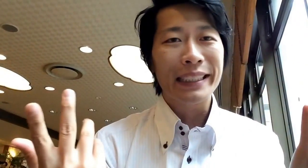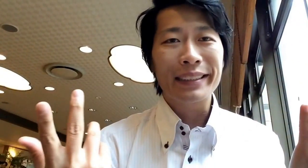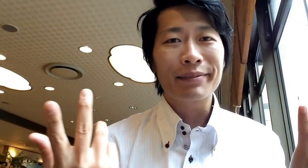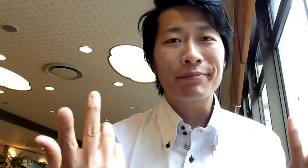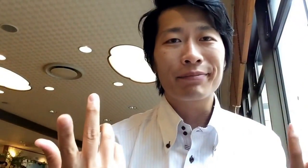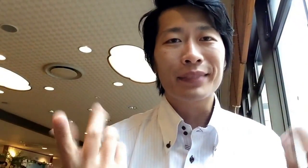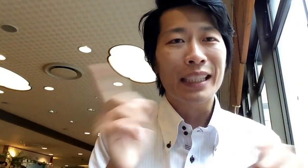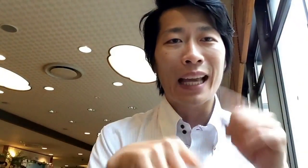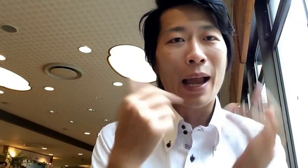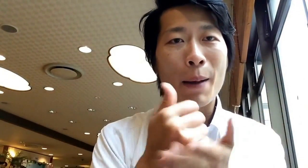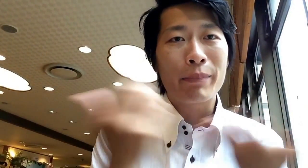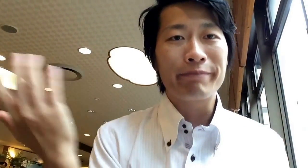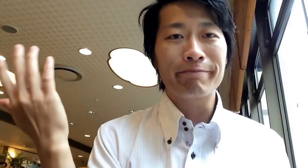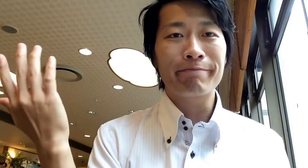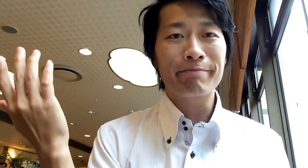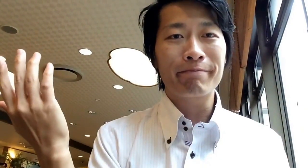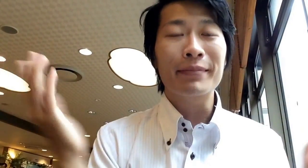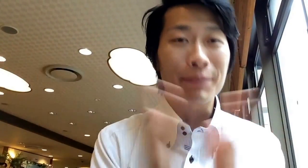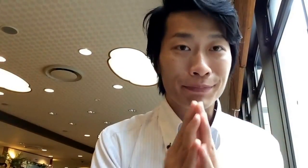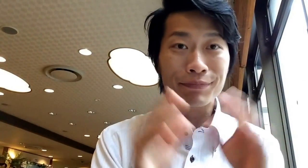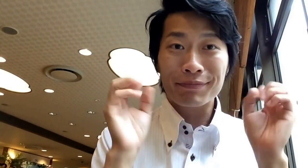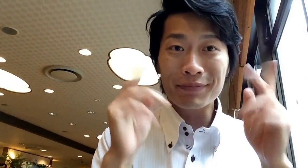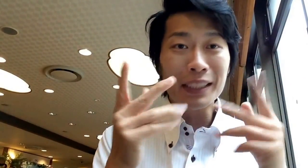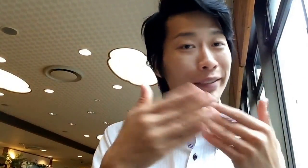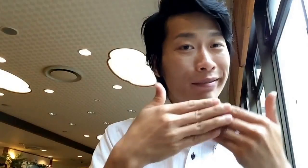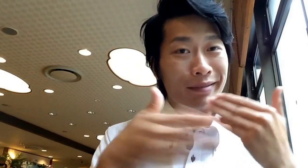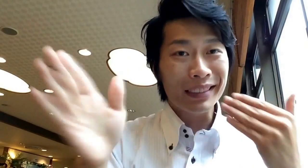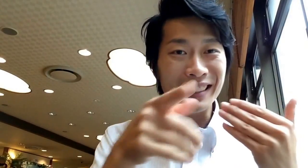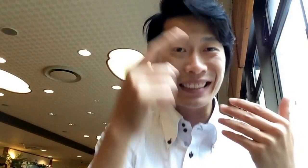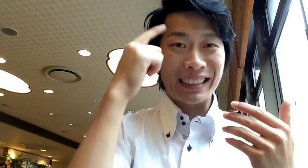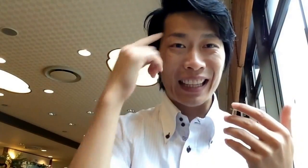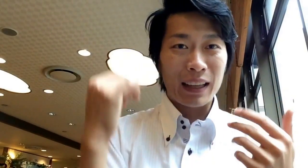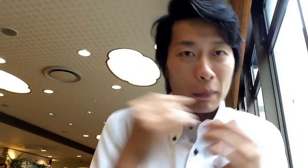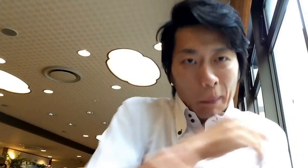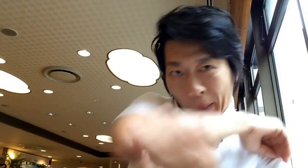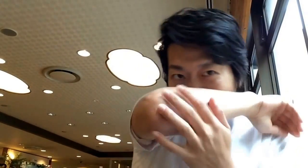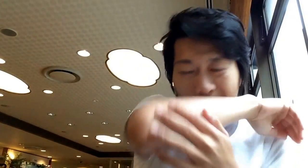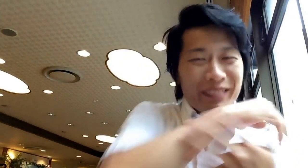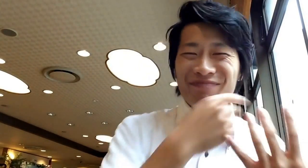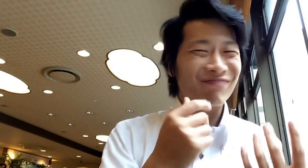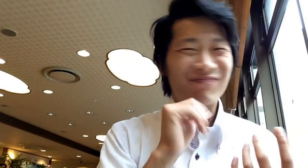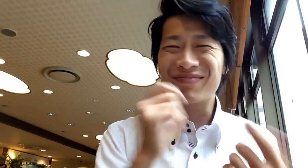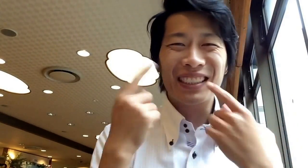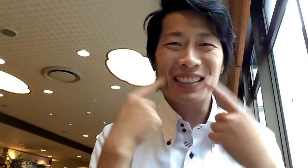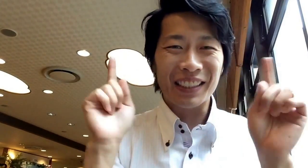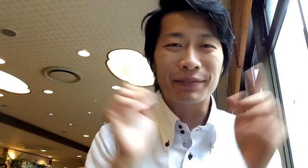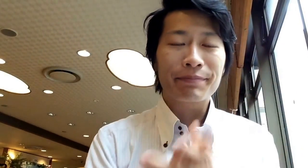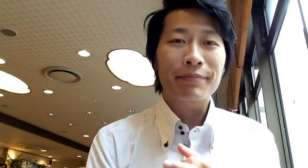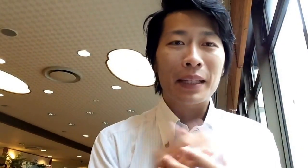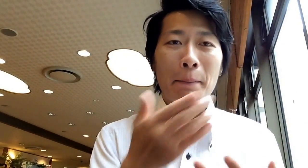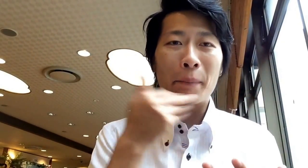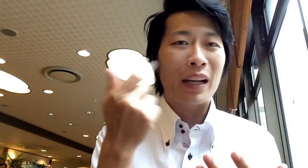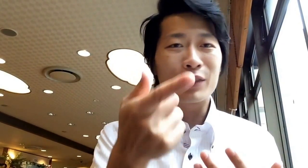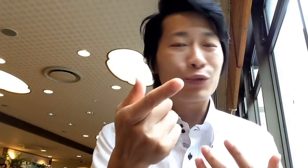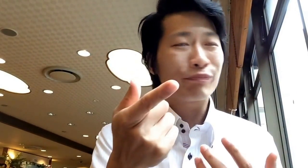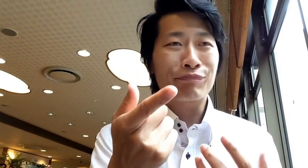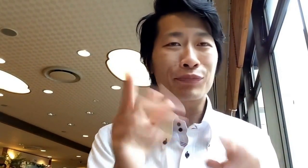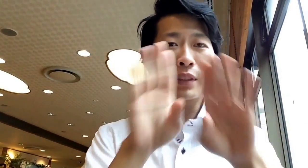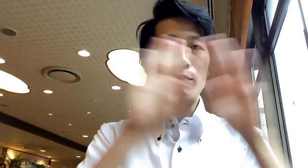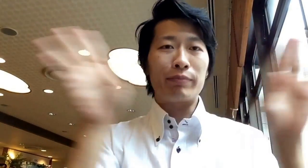So it's all meaningless. You can't stop it. So the next time you think covering your nose or